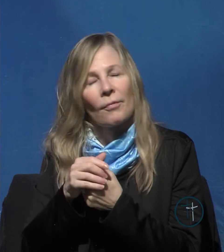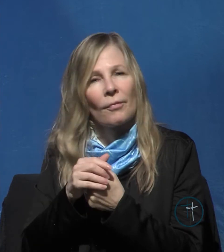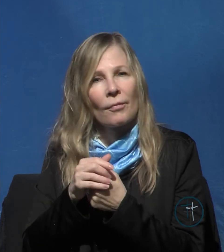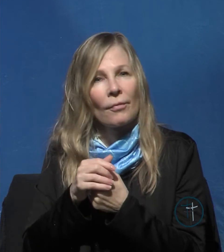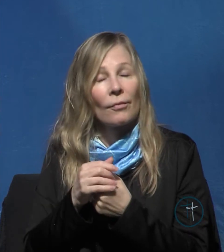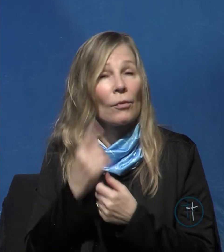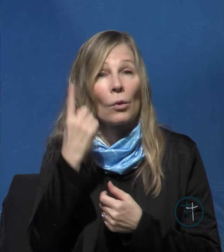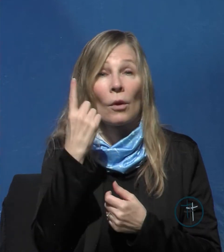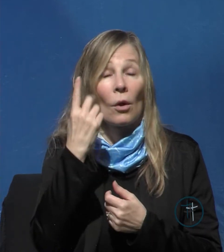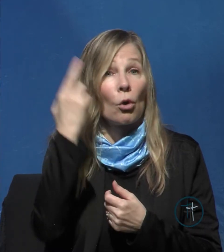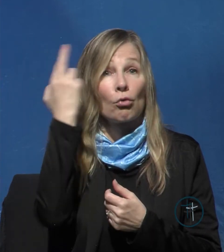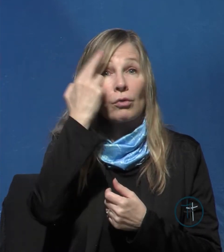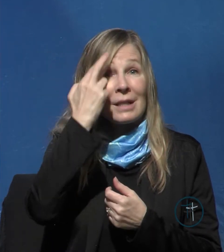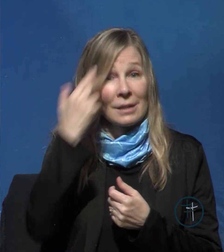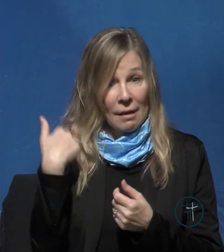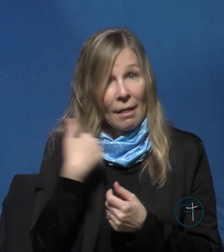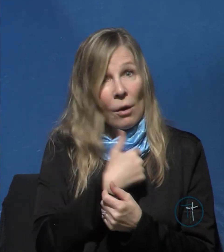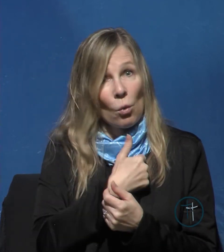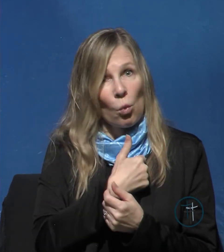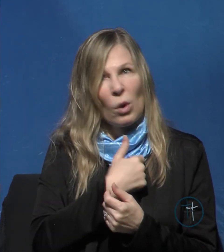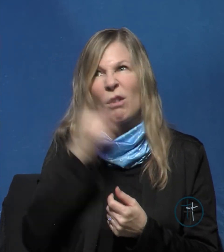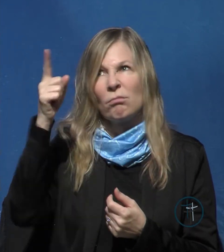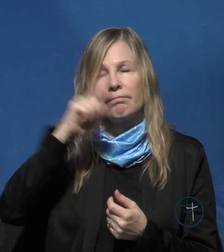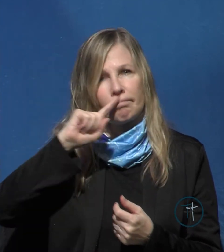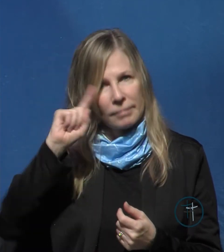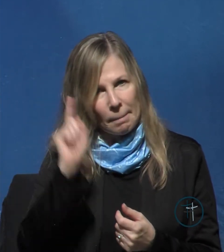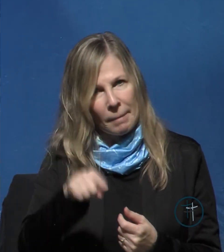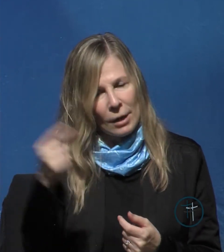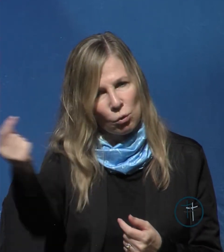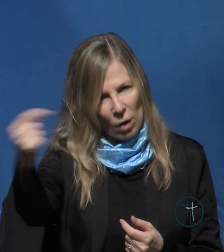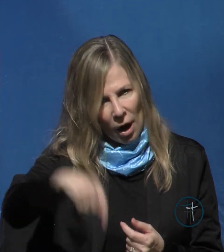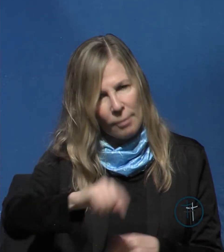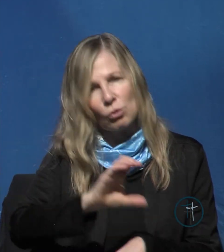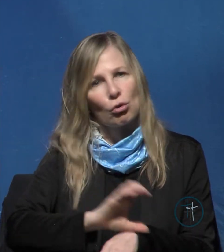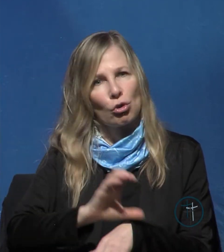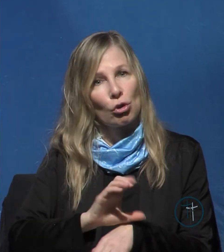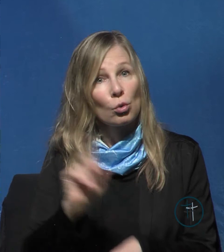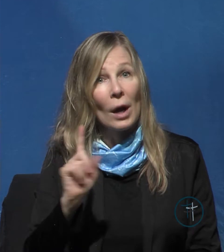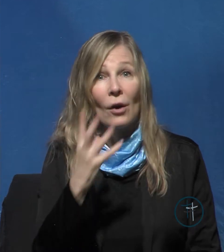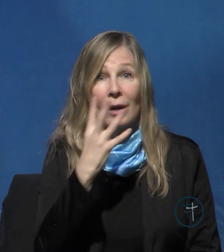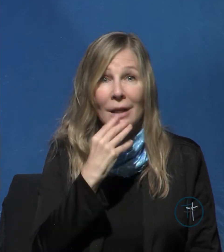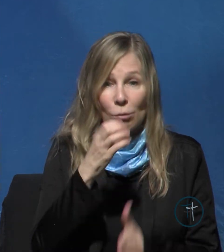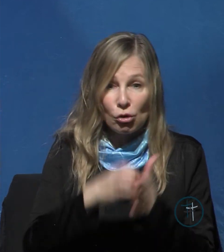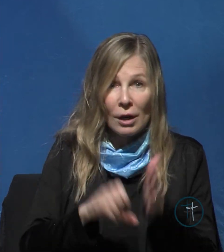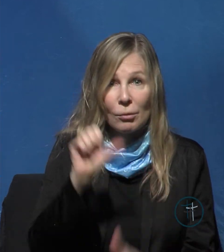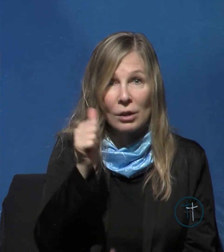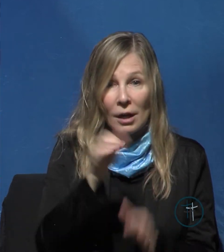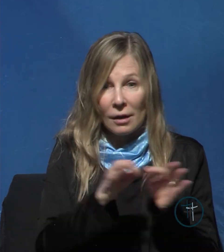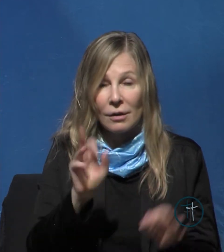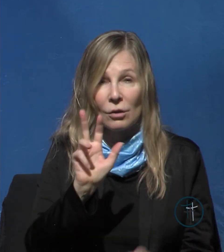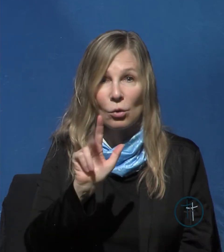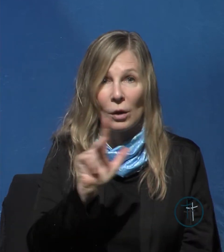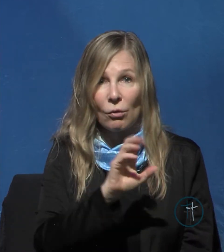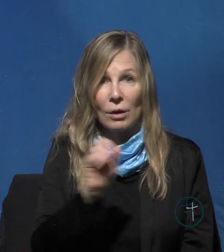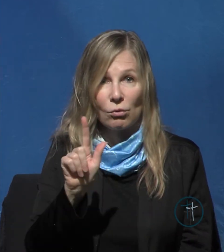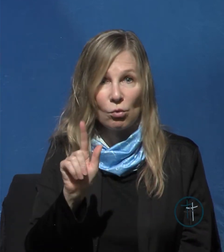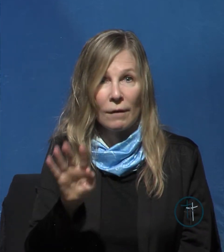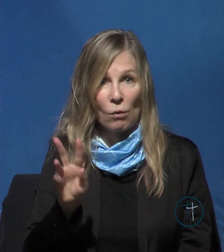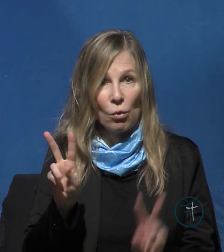In fact, one of the reasons that we're commanded to come to church is found in Hebrews chapter 10, verses 23 and